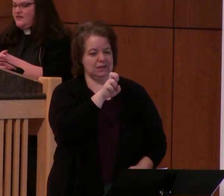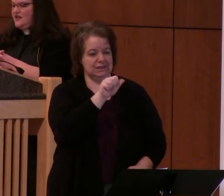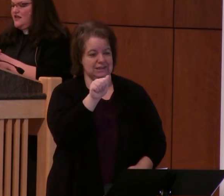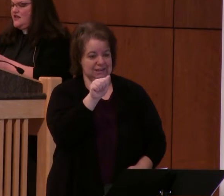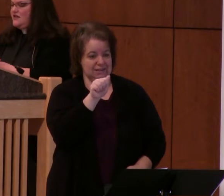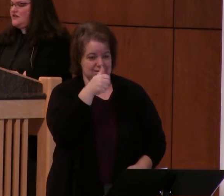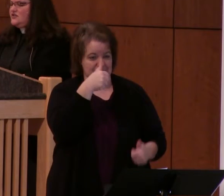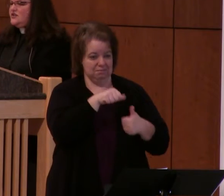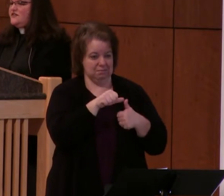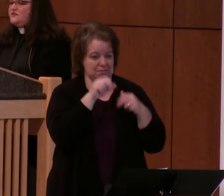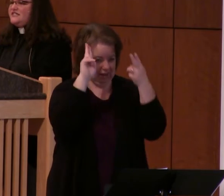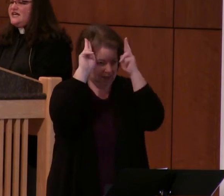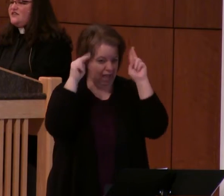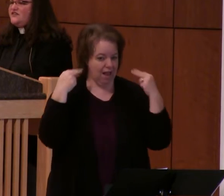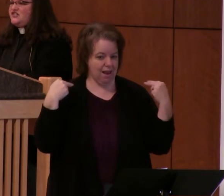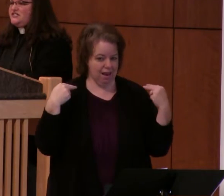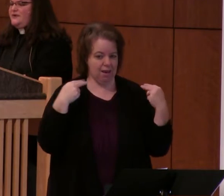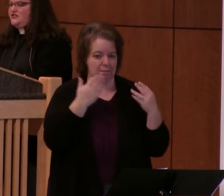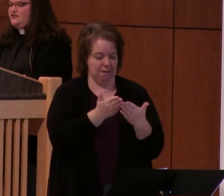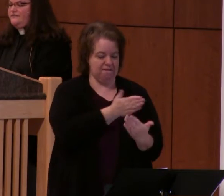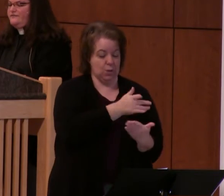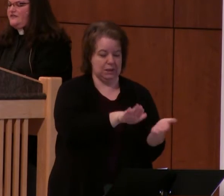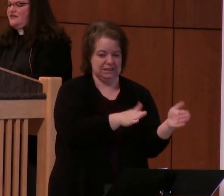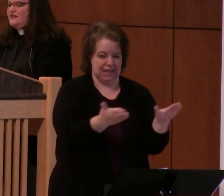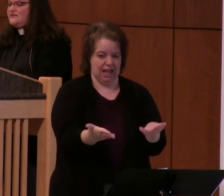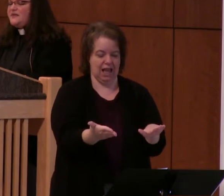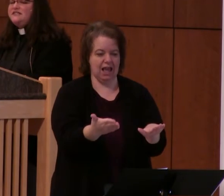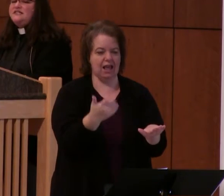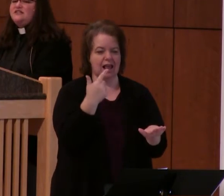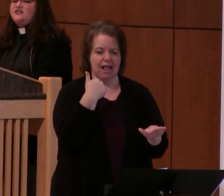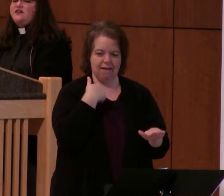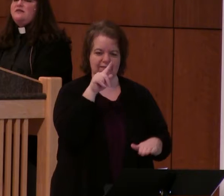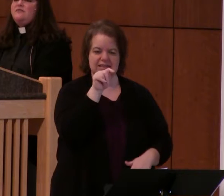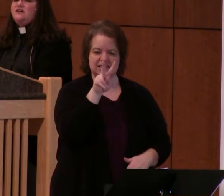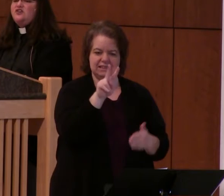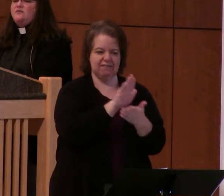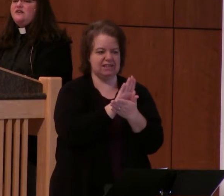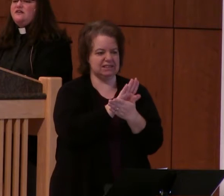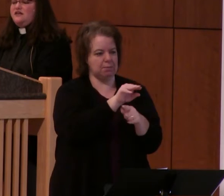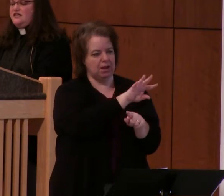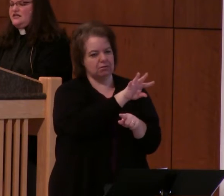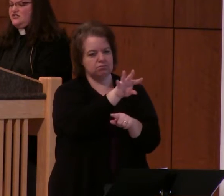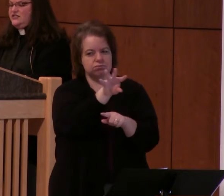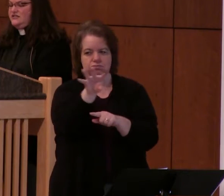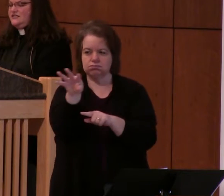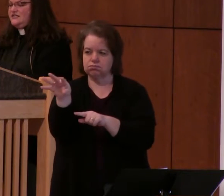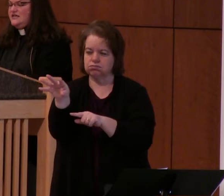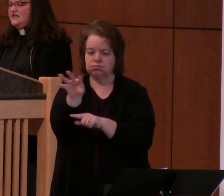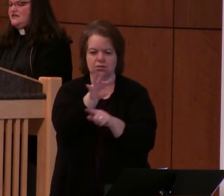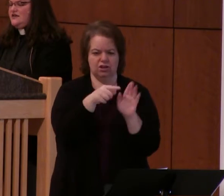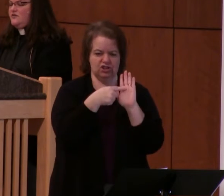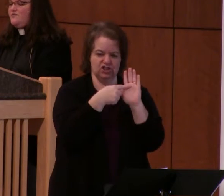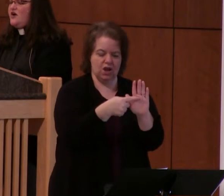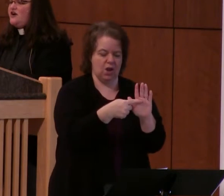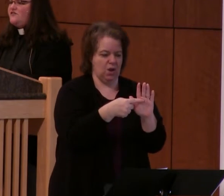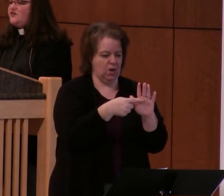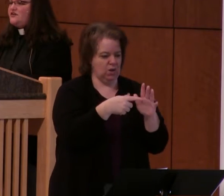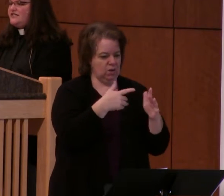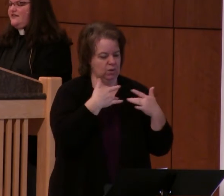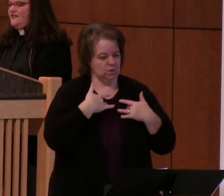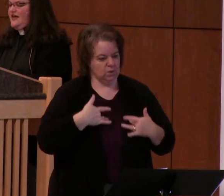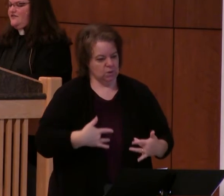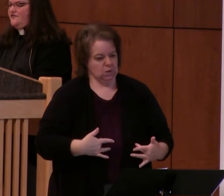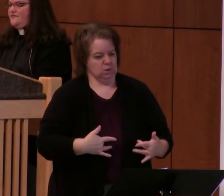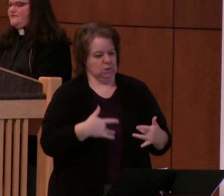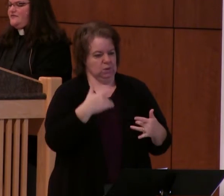died, there was a television special that depicted the grim human conditions that were a part of